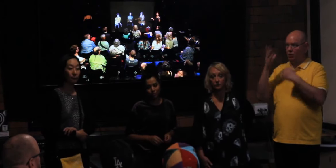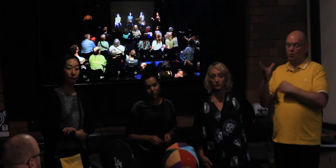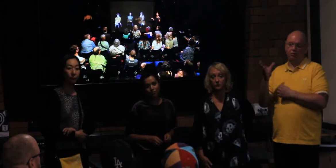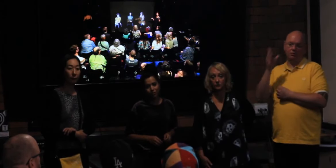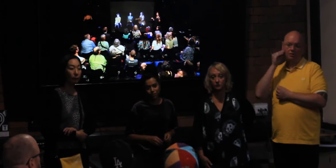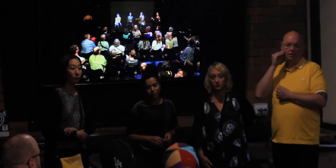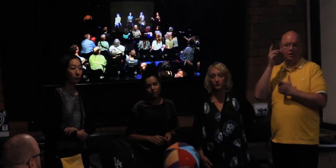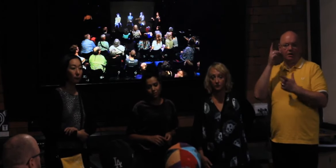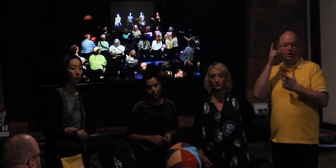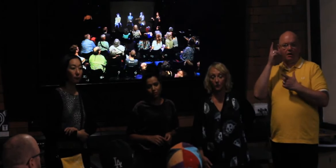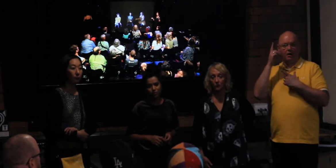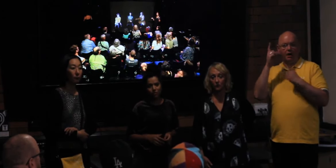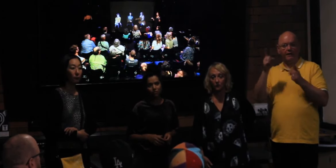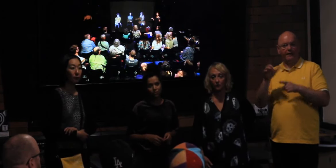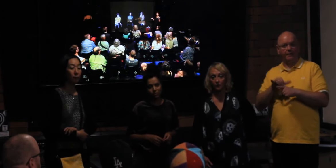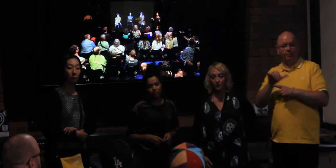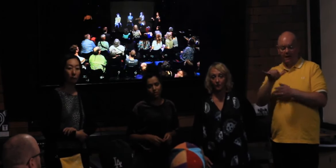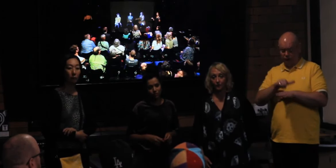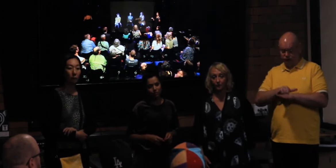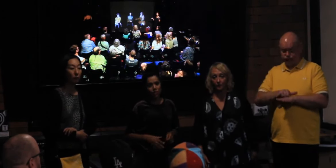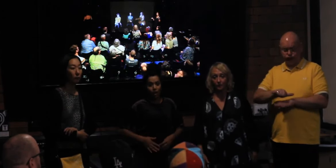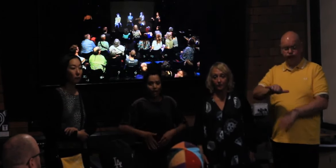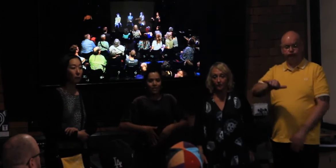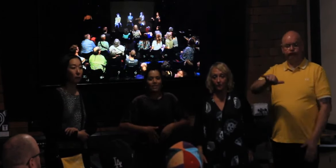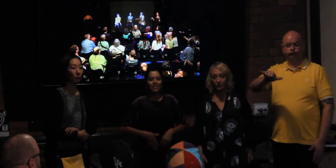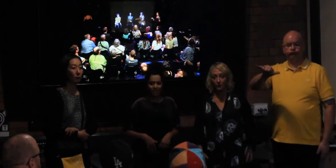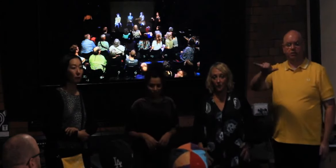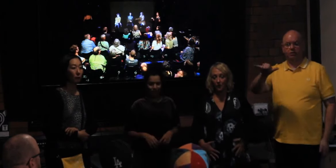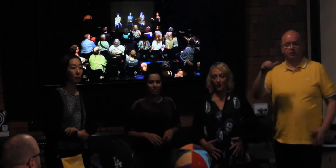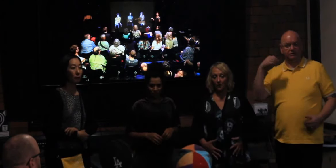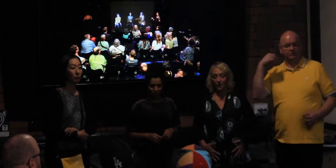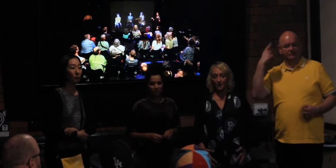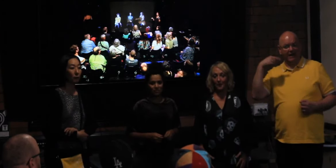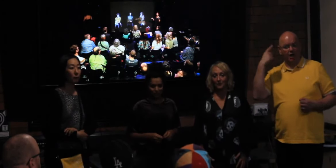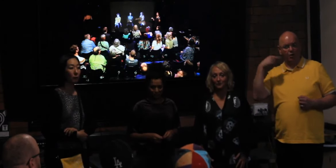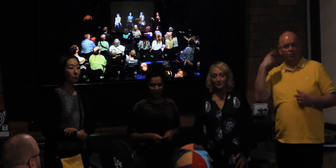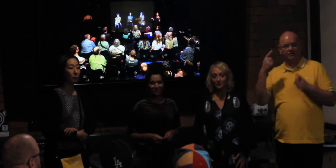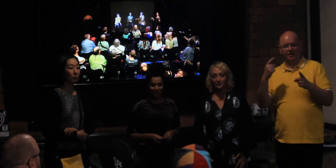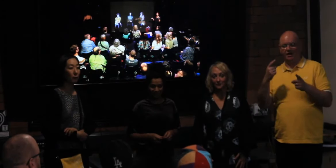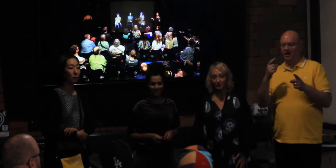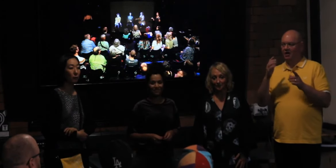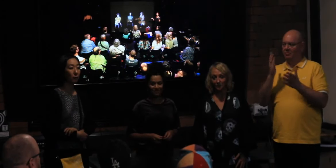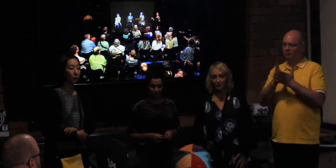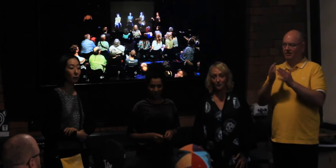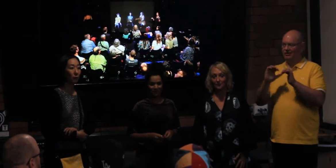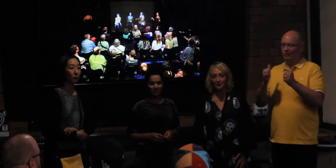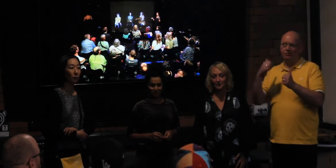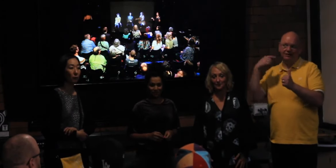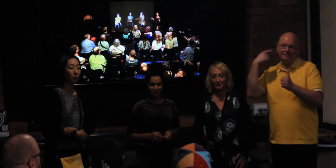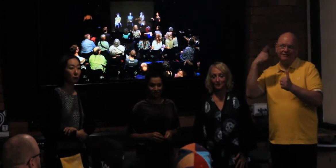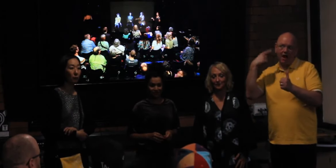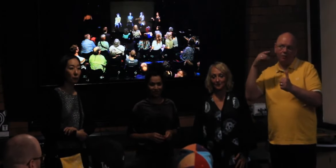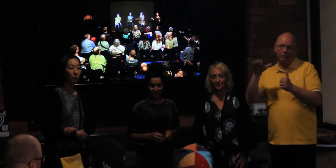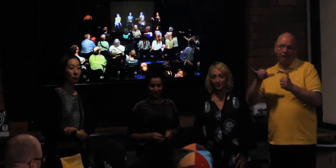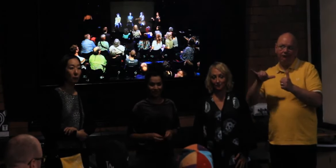like the plane's taken off, and then there's a really good interplay between the sound of the plane taking